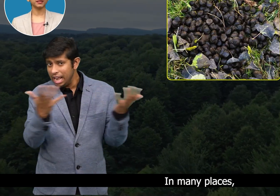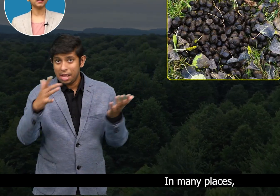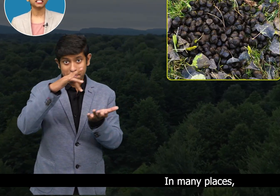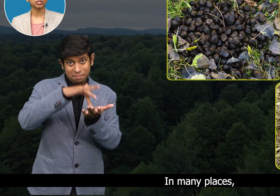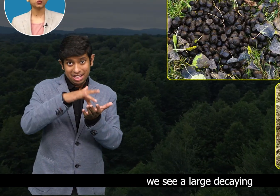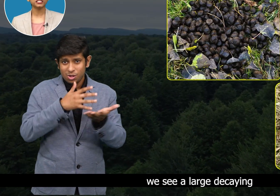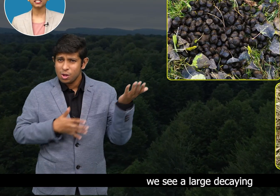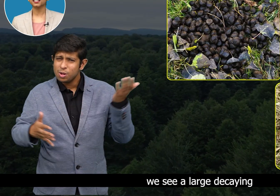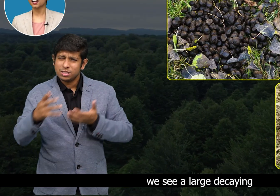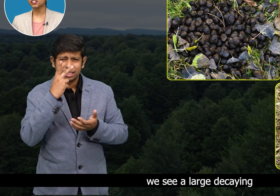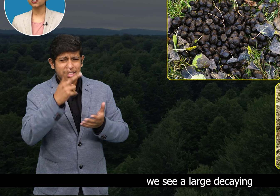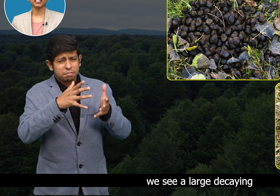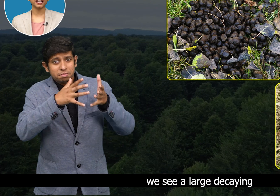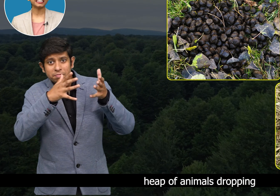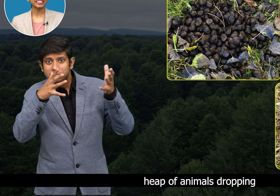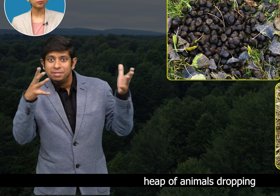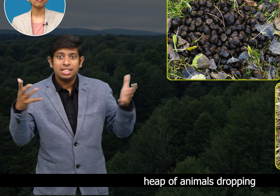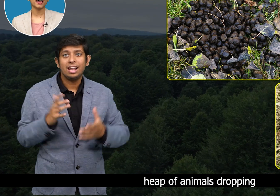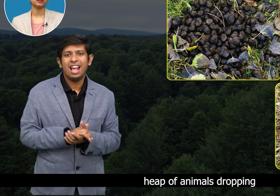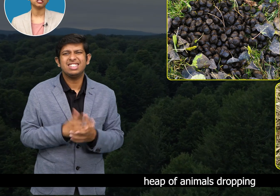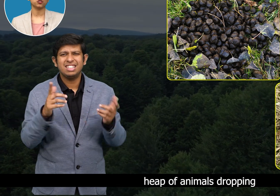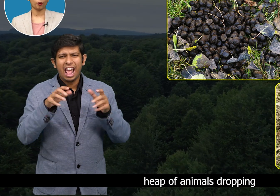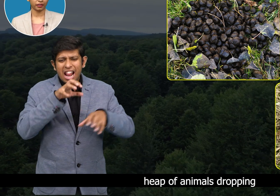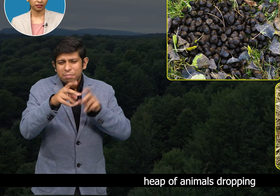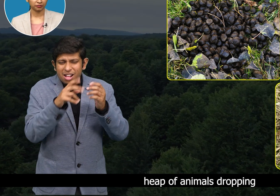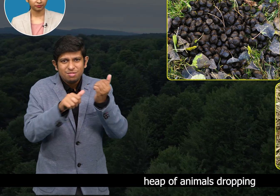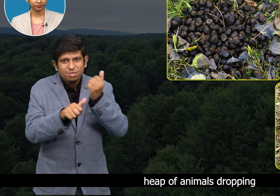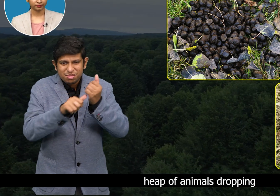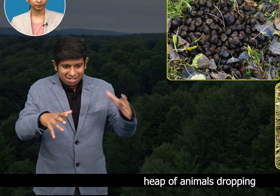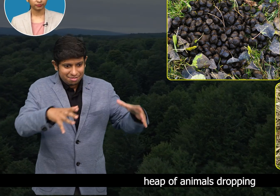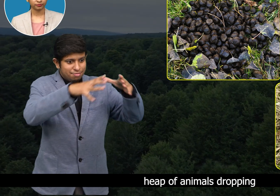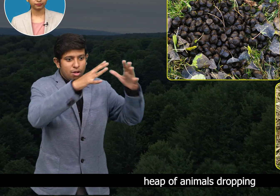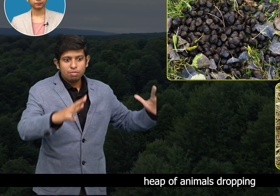In many places, we see a large decaying heap of animals dropping.